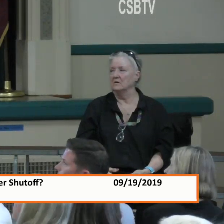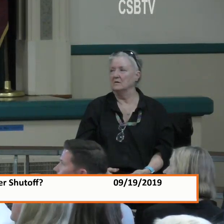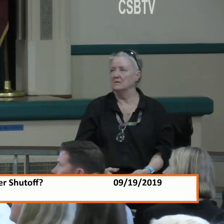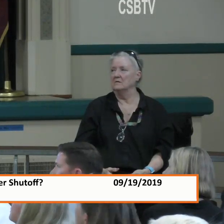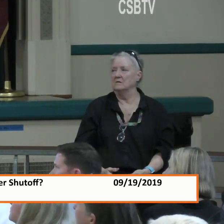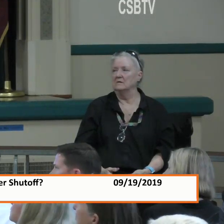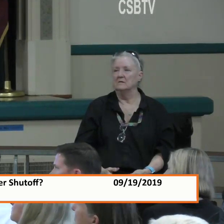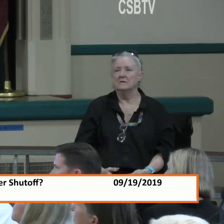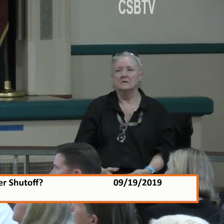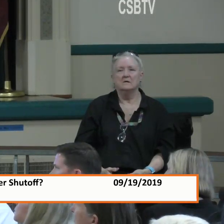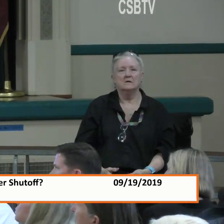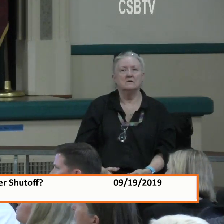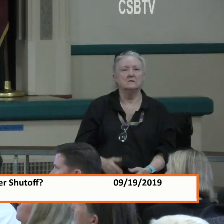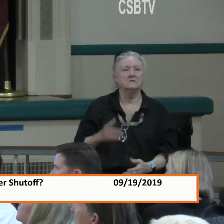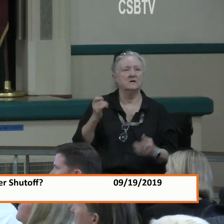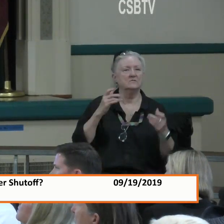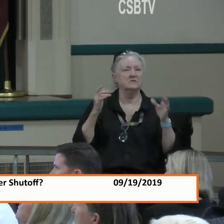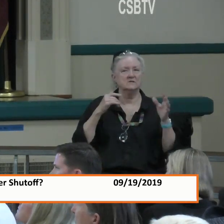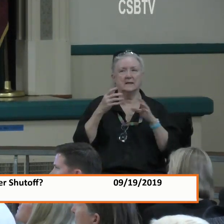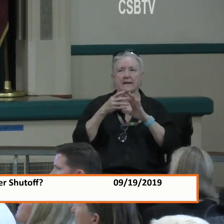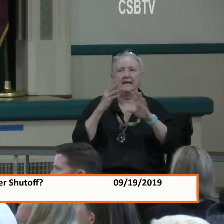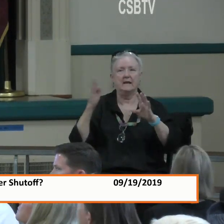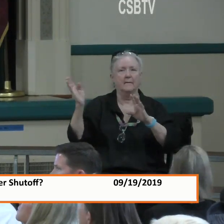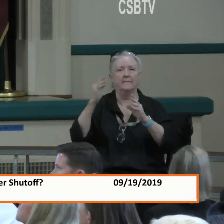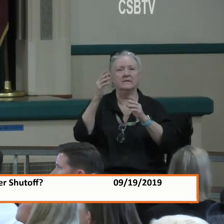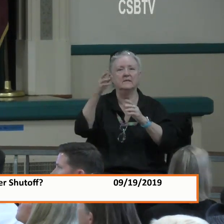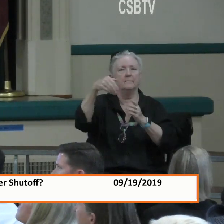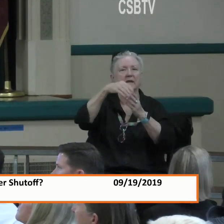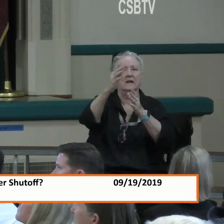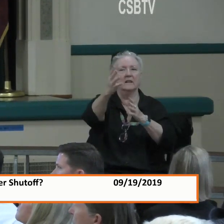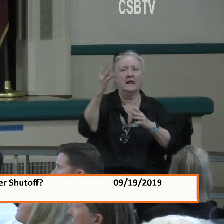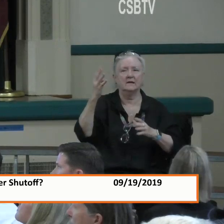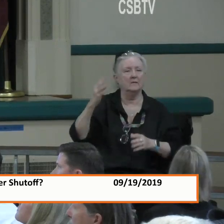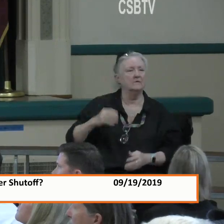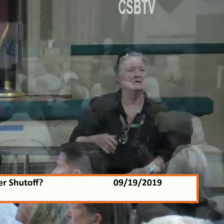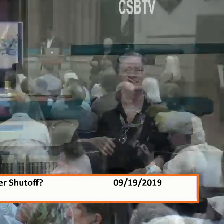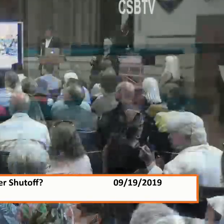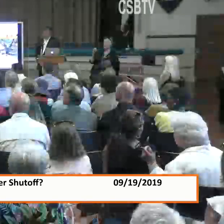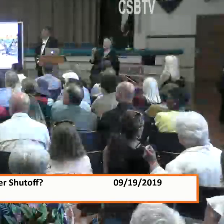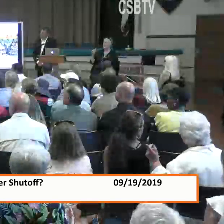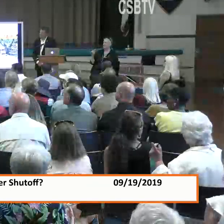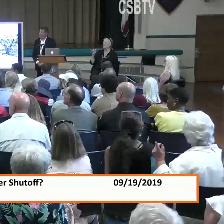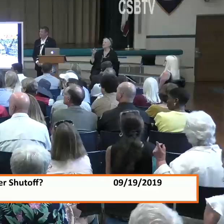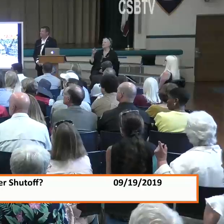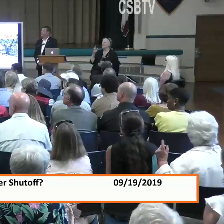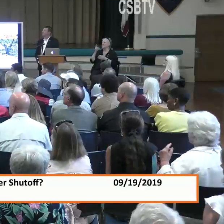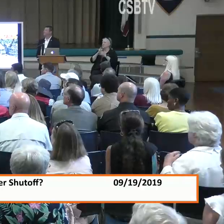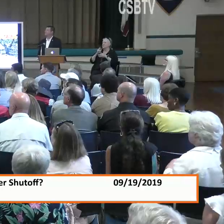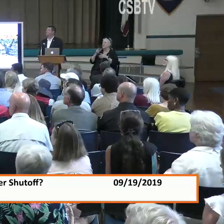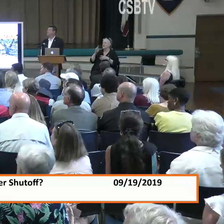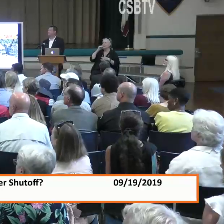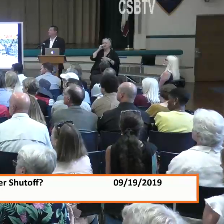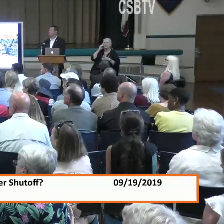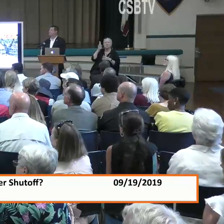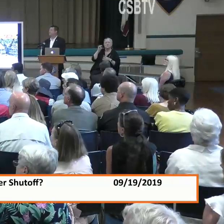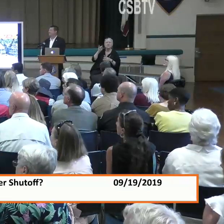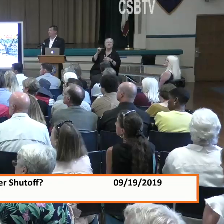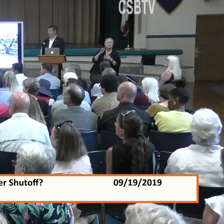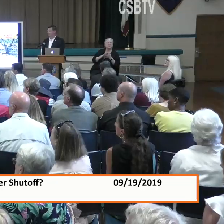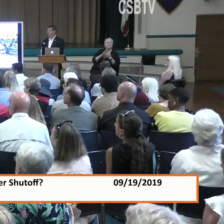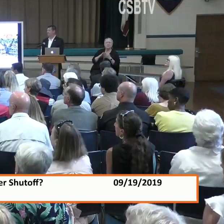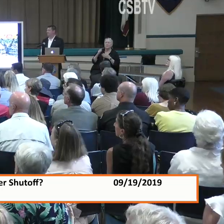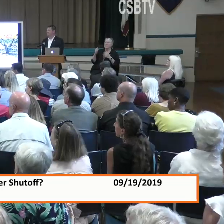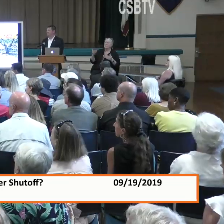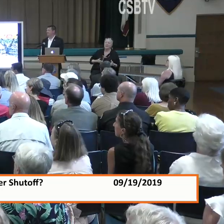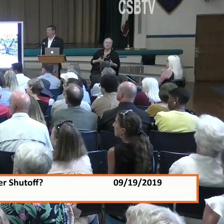if anyone else has questions, if you can try to line up in the middle for me, please. Anthony Rainey, Superintendent, Montecito Union School. Welcome. We love